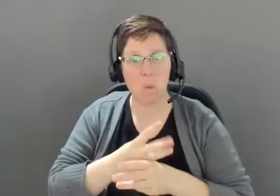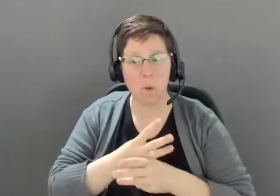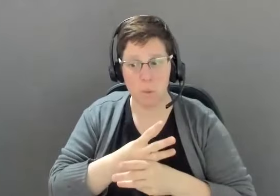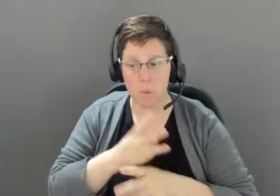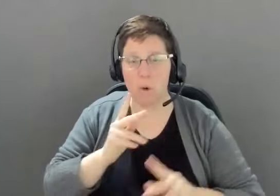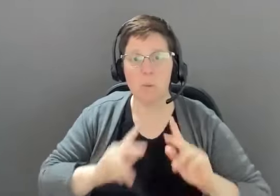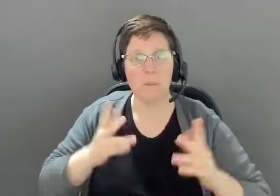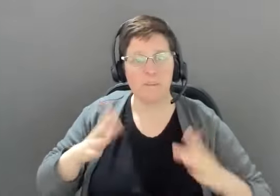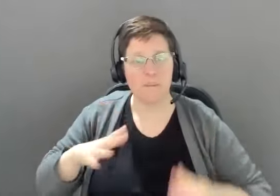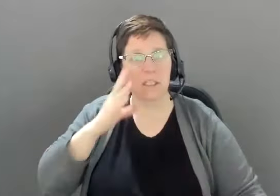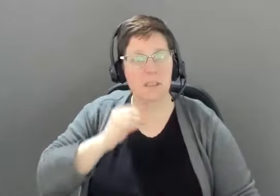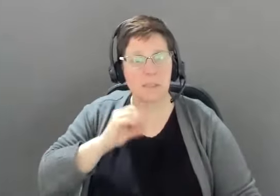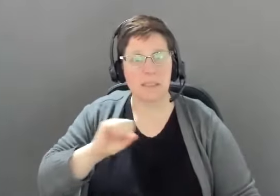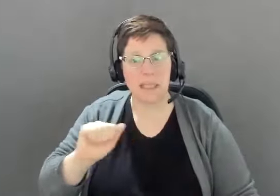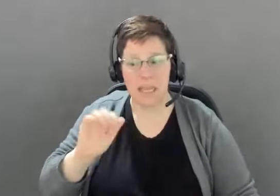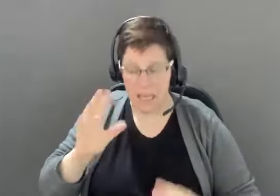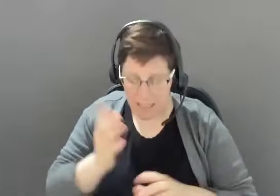deserve. Thank you.